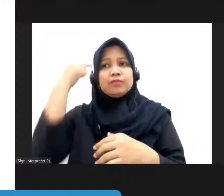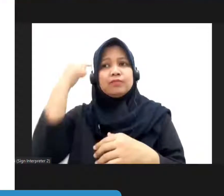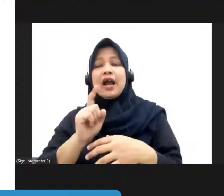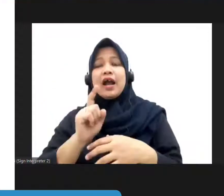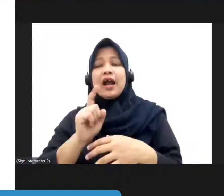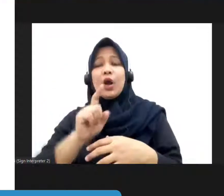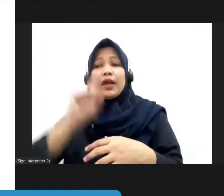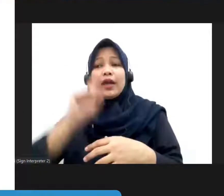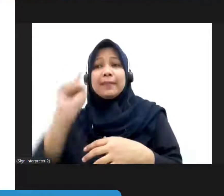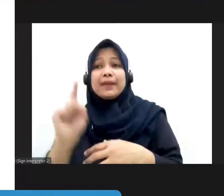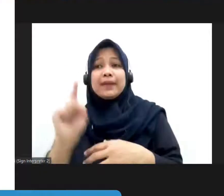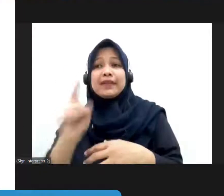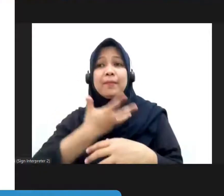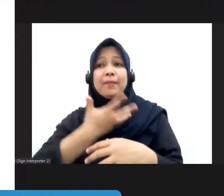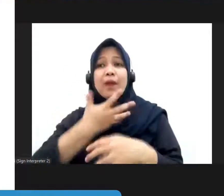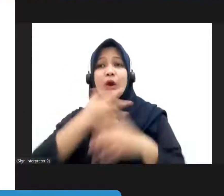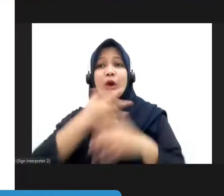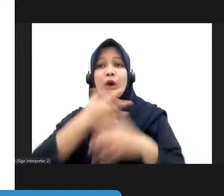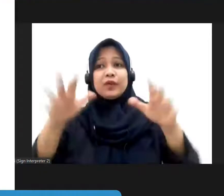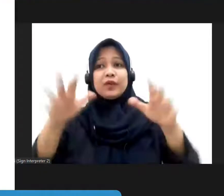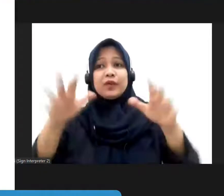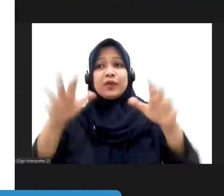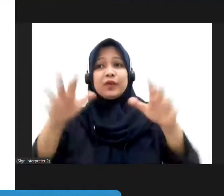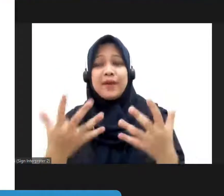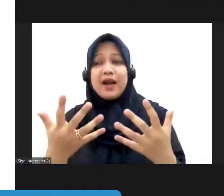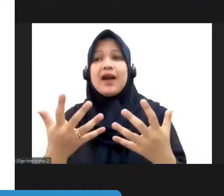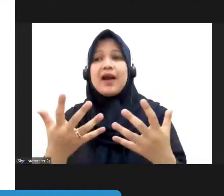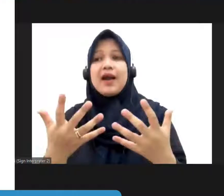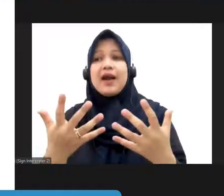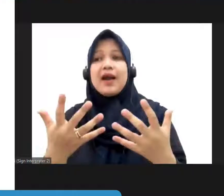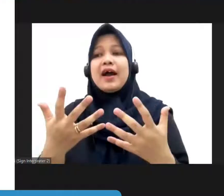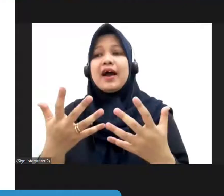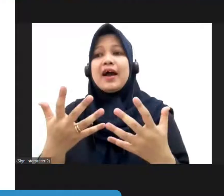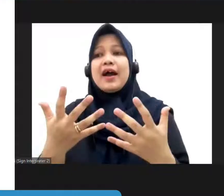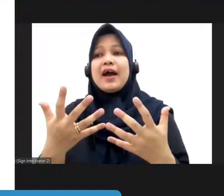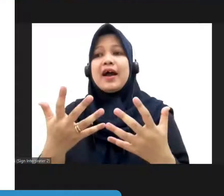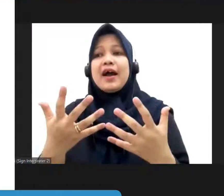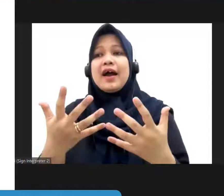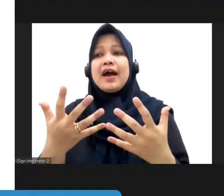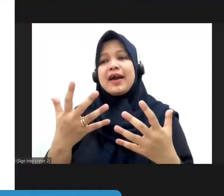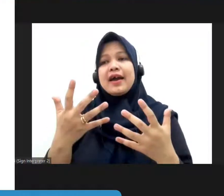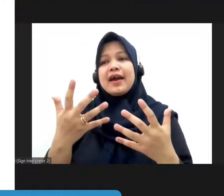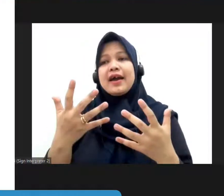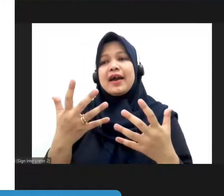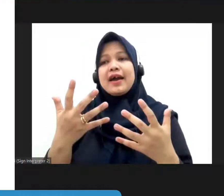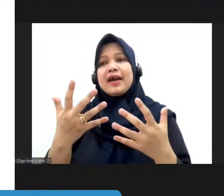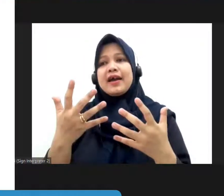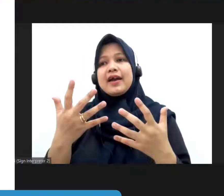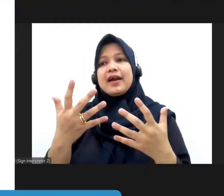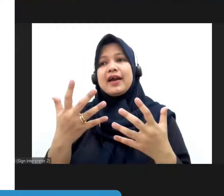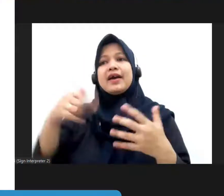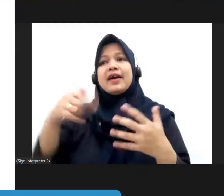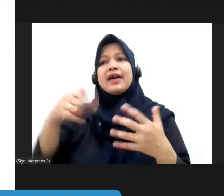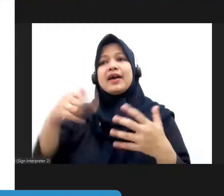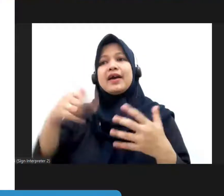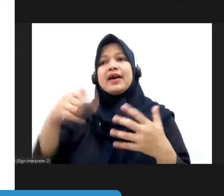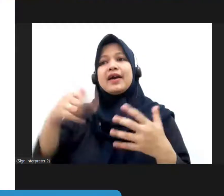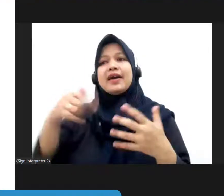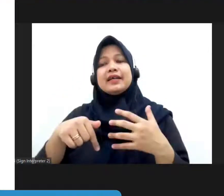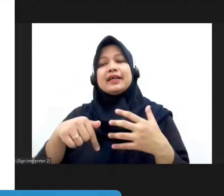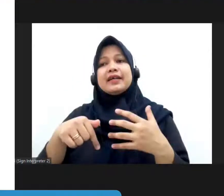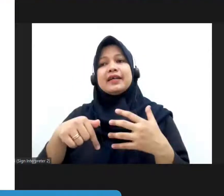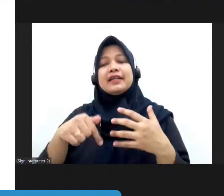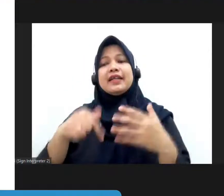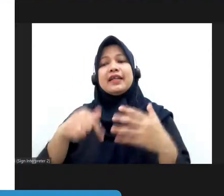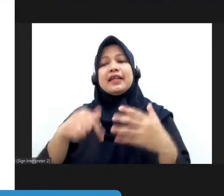I think we have to really see that how we are kind of involving the communities